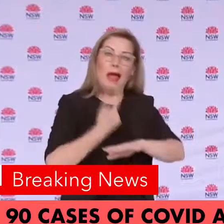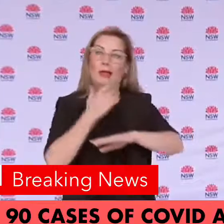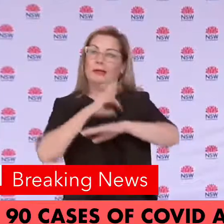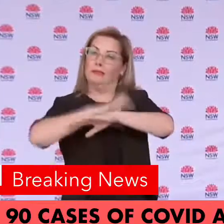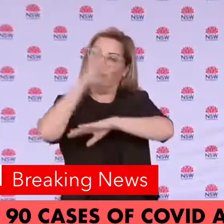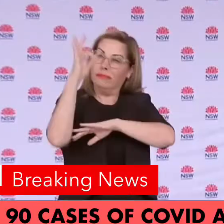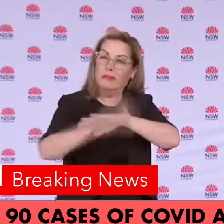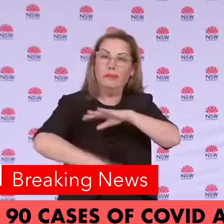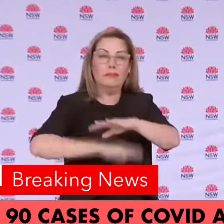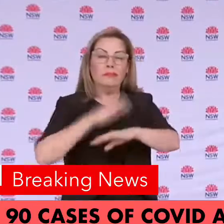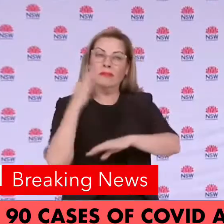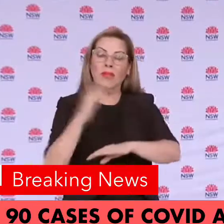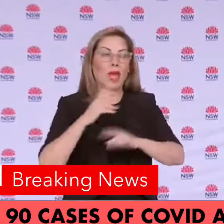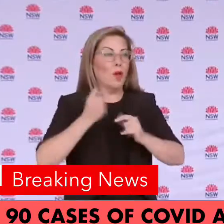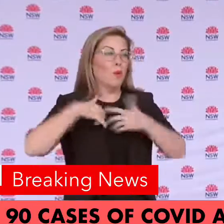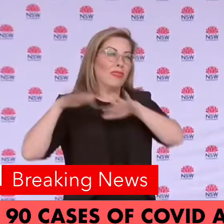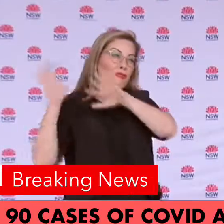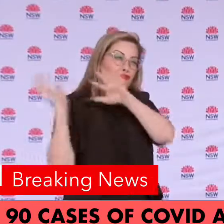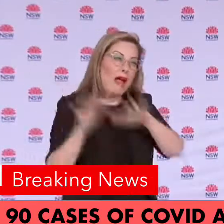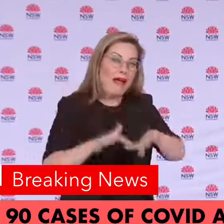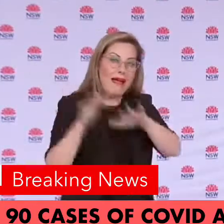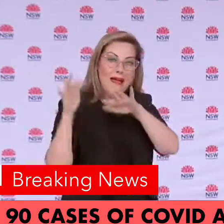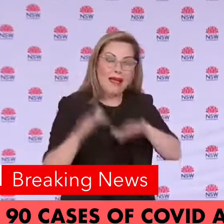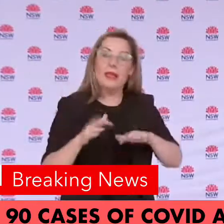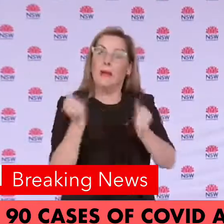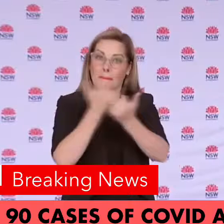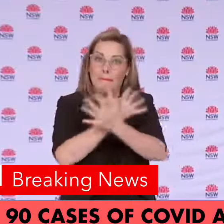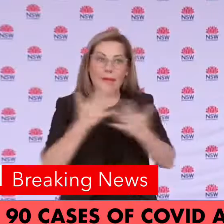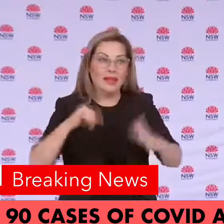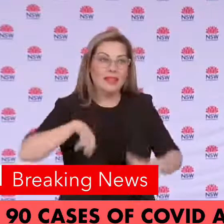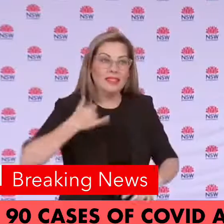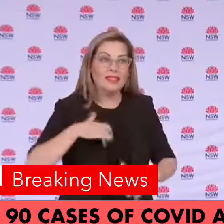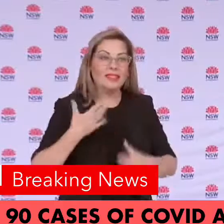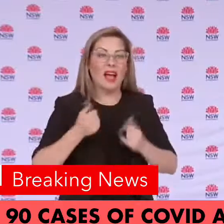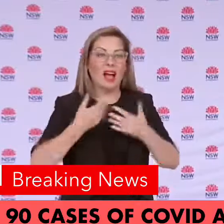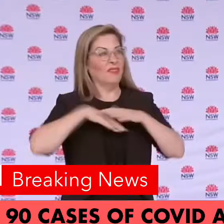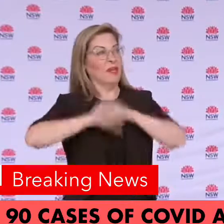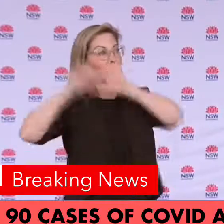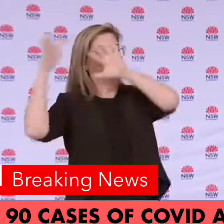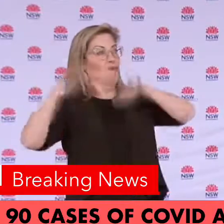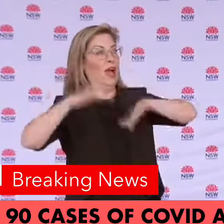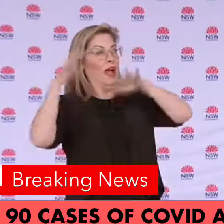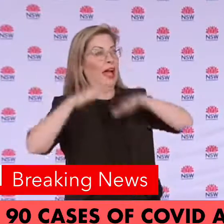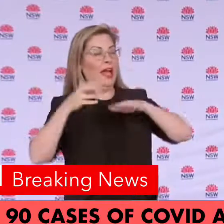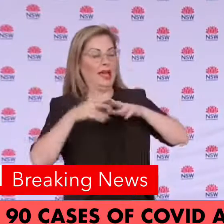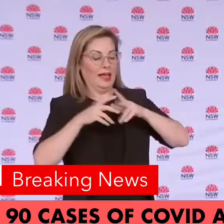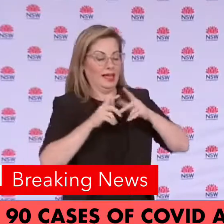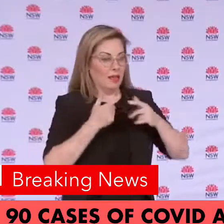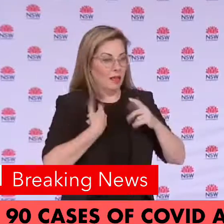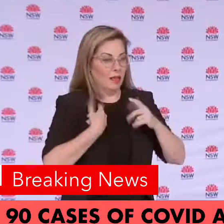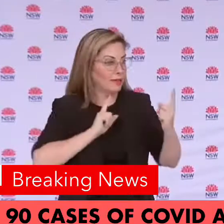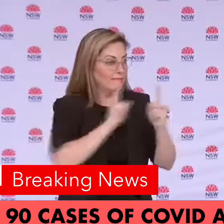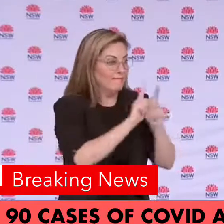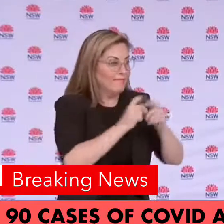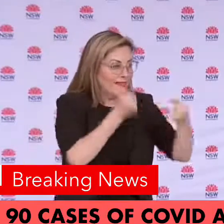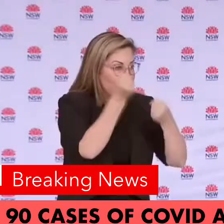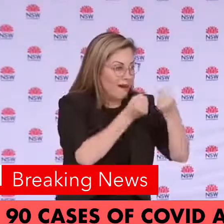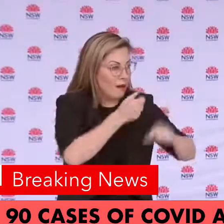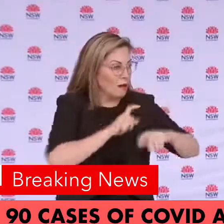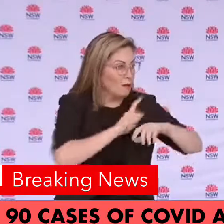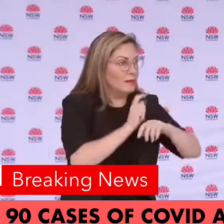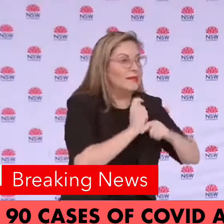bad weather in the last few days, we've seen a lot of our workers in the rain testing people under difficult circumstances. And I just want to